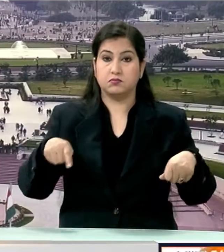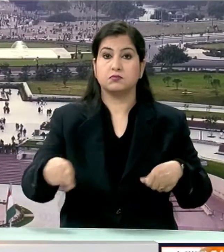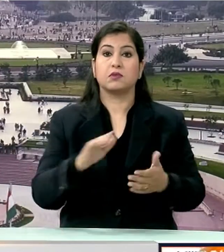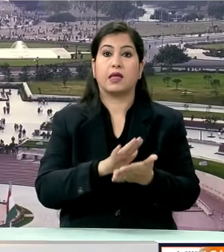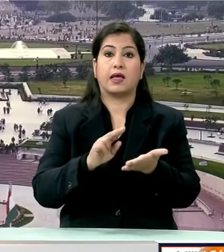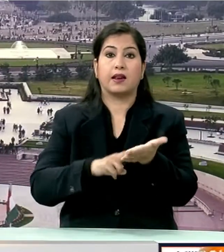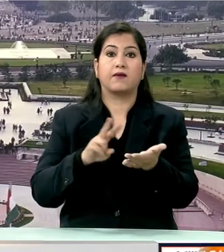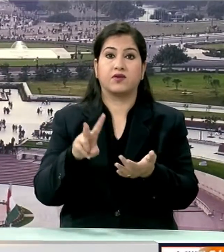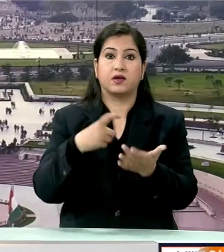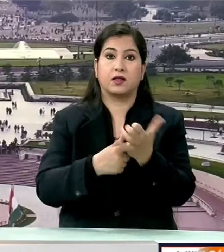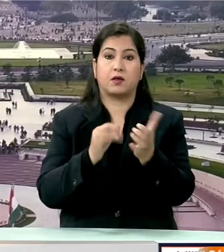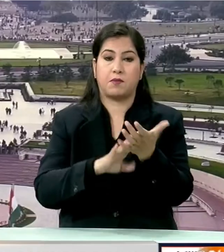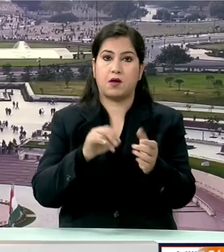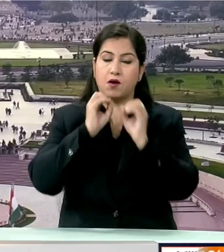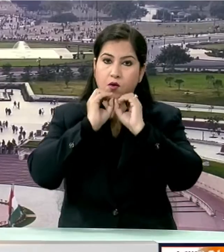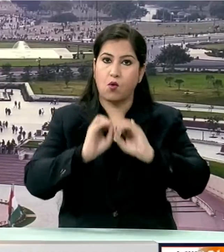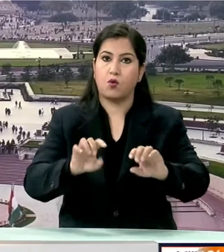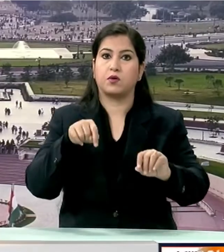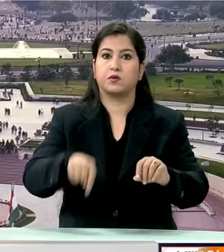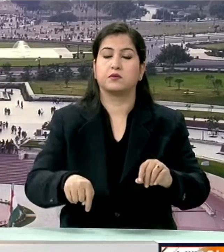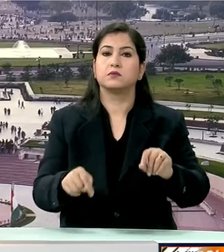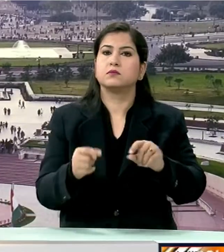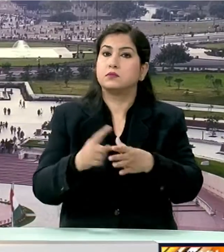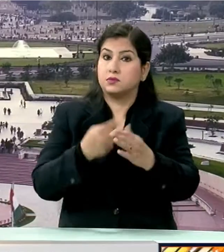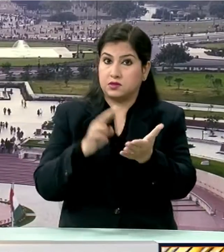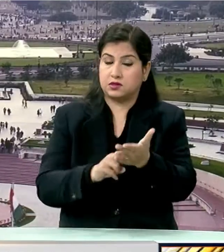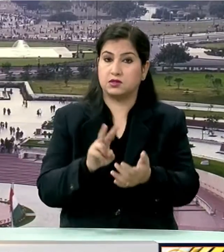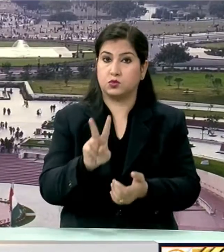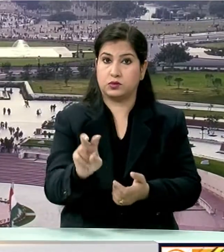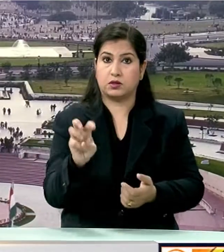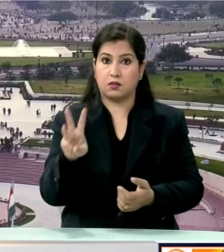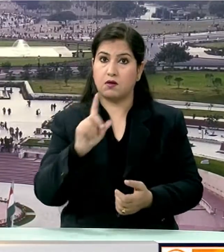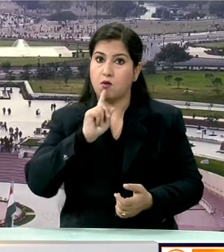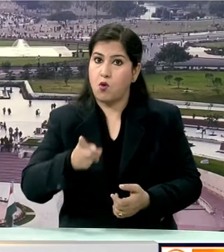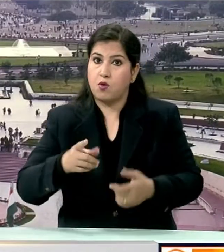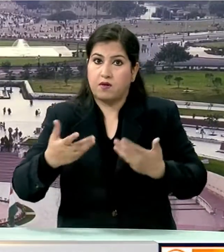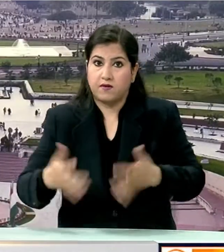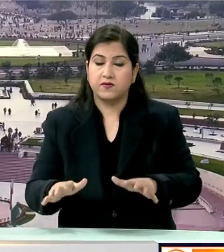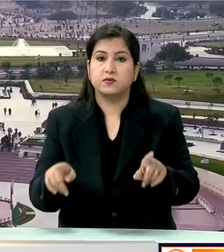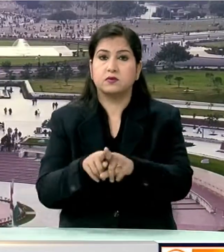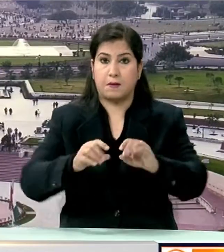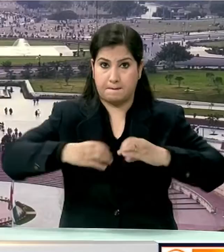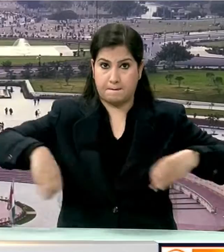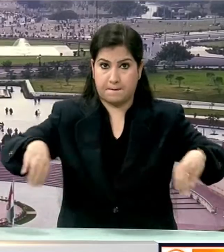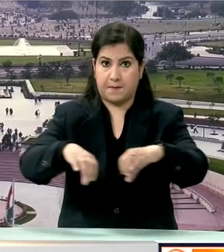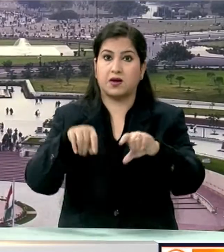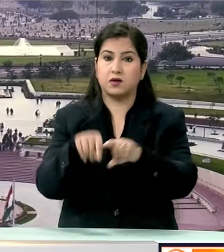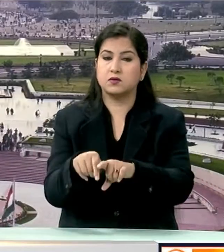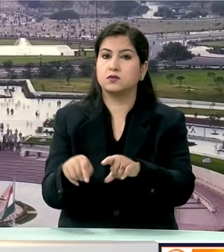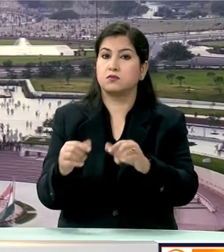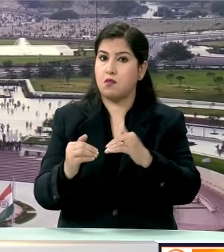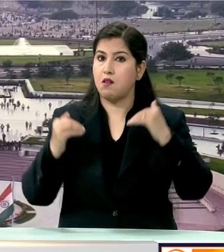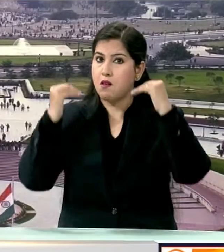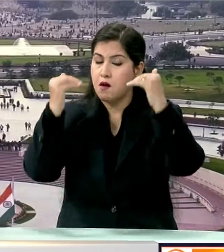Ramanna pronounced the order. The Apex Court had on January 23rd reserved the order on the issue of whether the batch of pleas would be referred